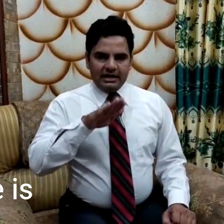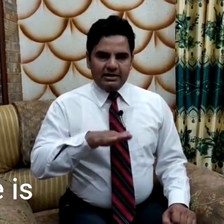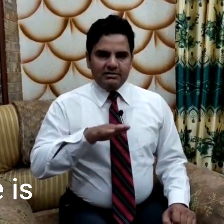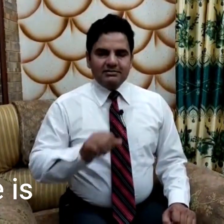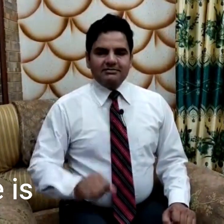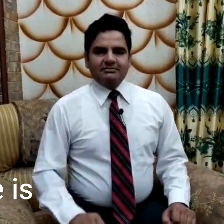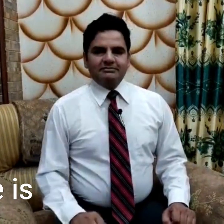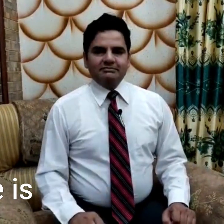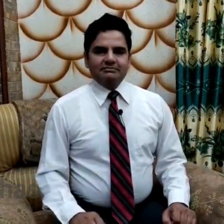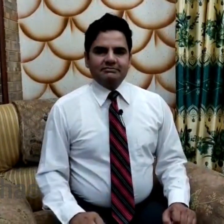is,